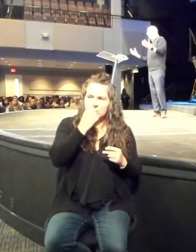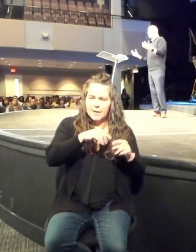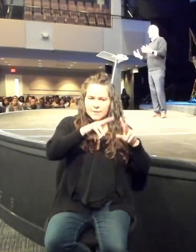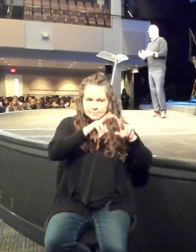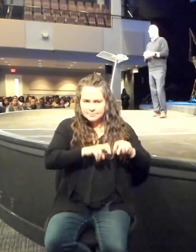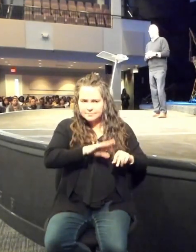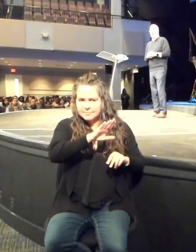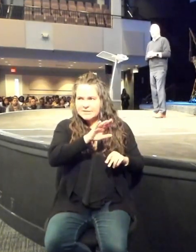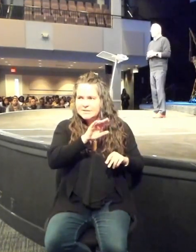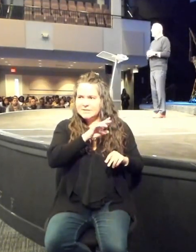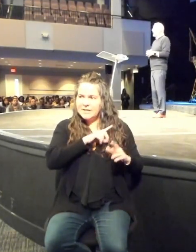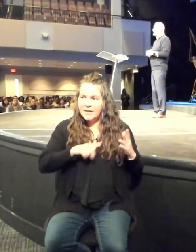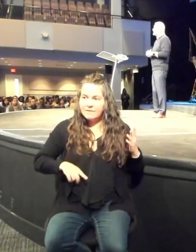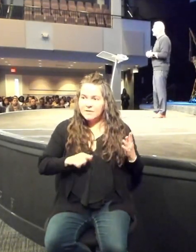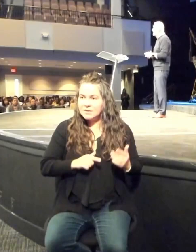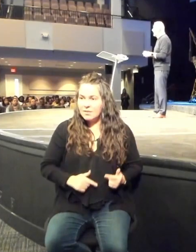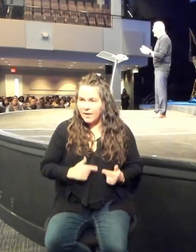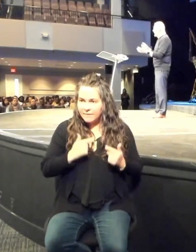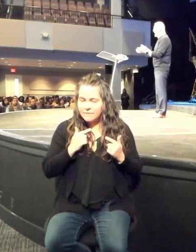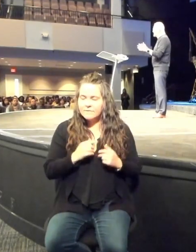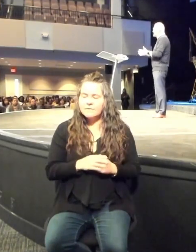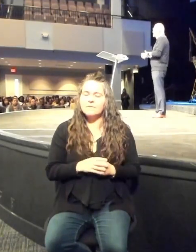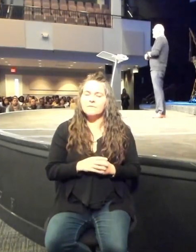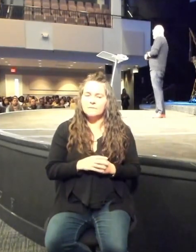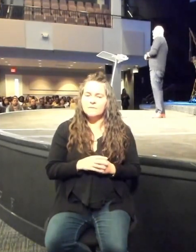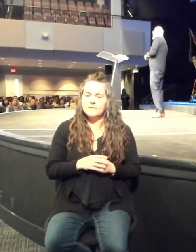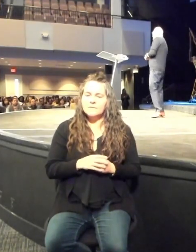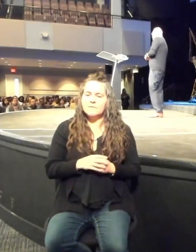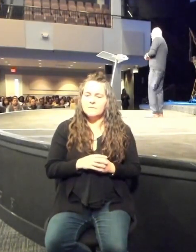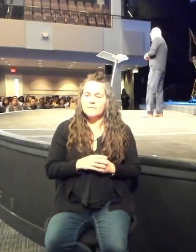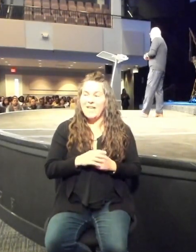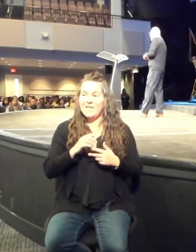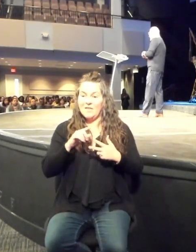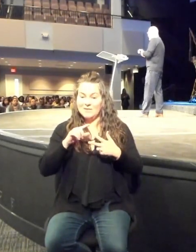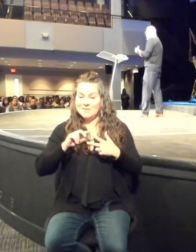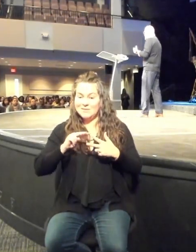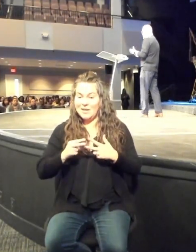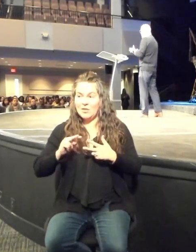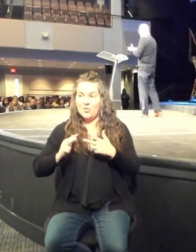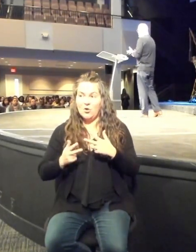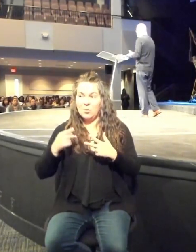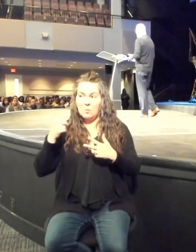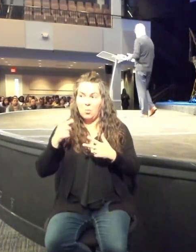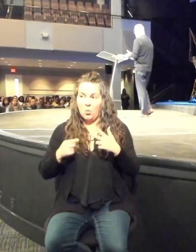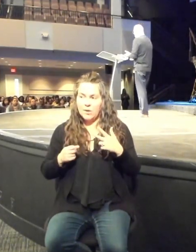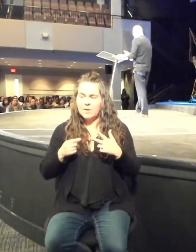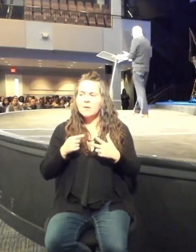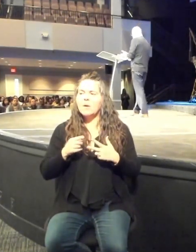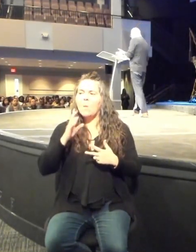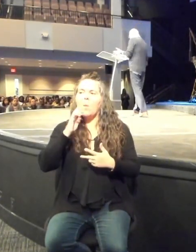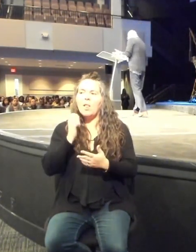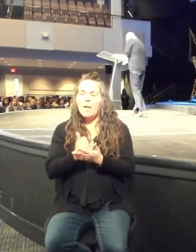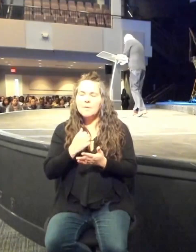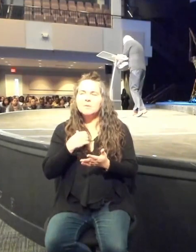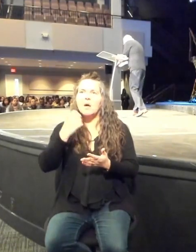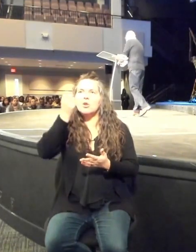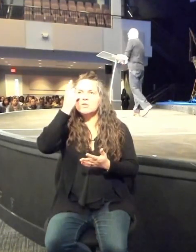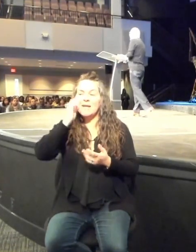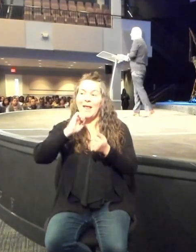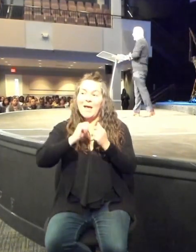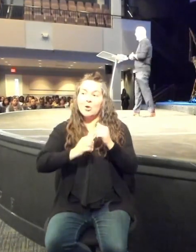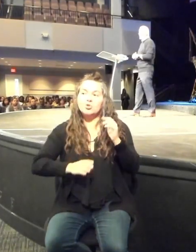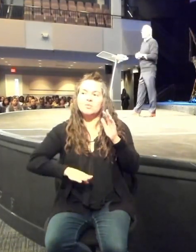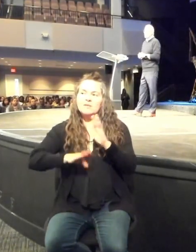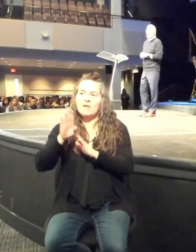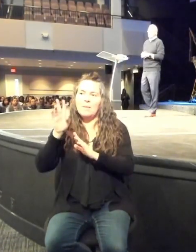important principle that you and I need to grasp. And then the last 2 points that I will make today will help us to understand how to actually develop this in our